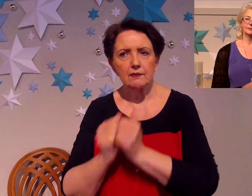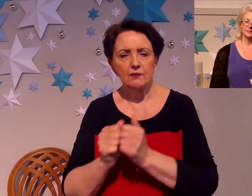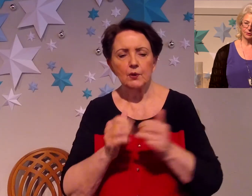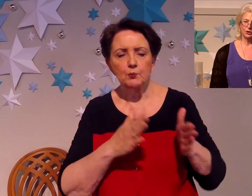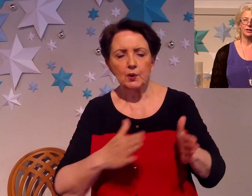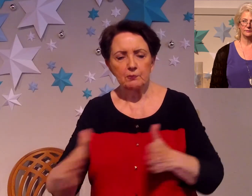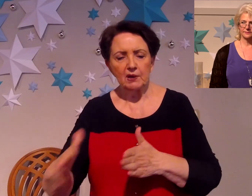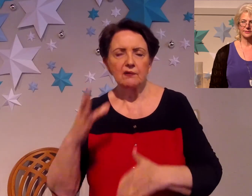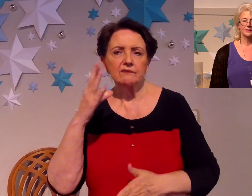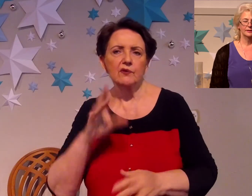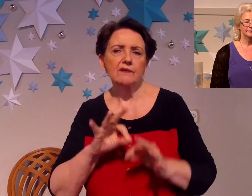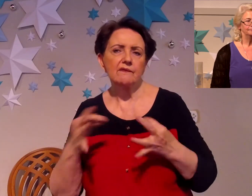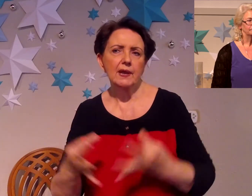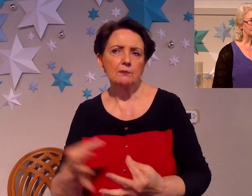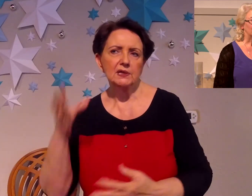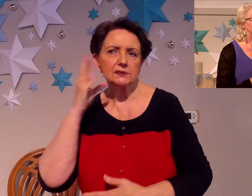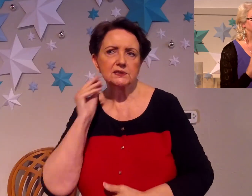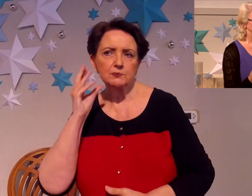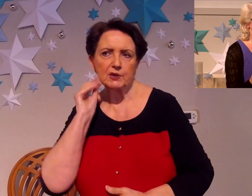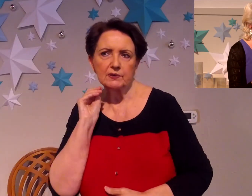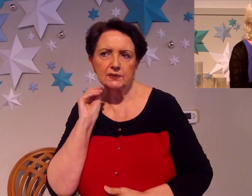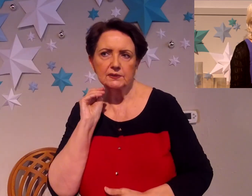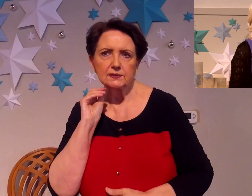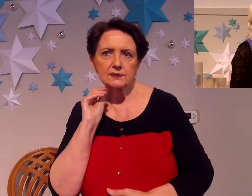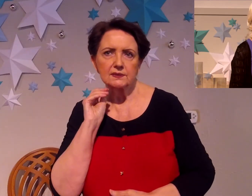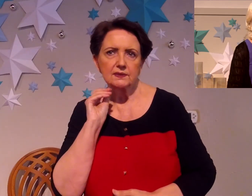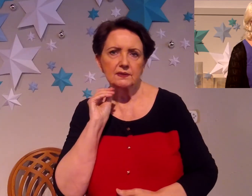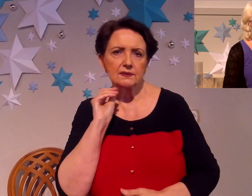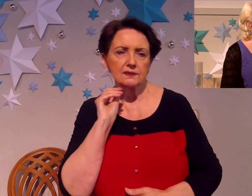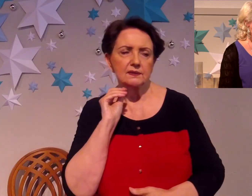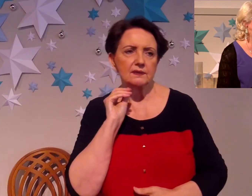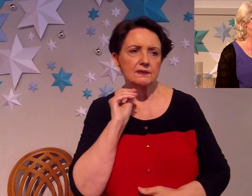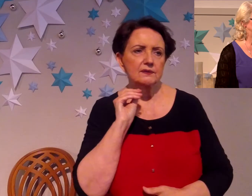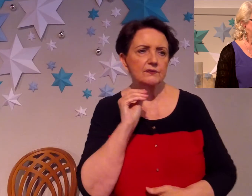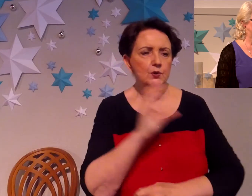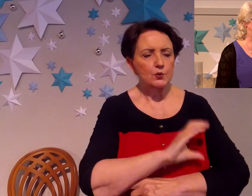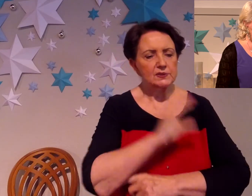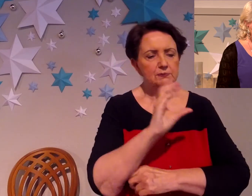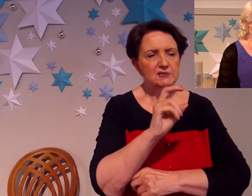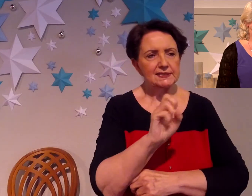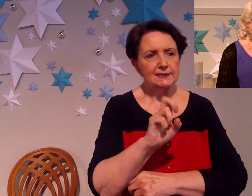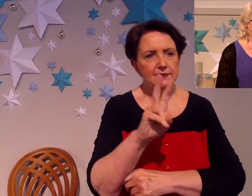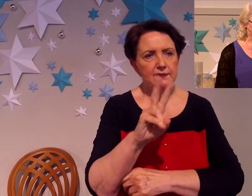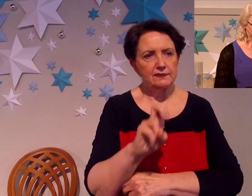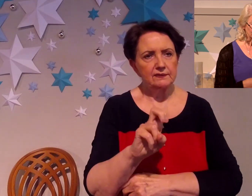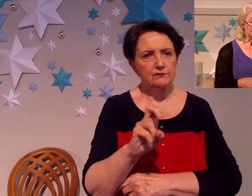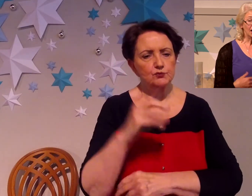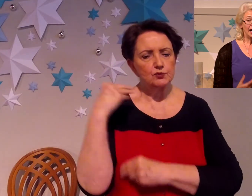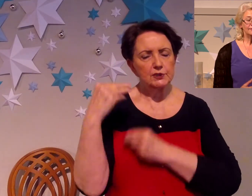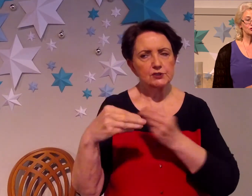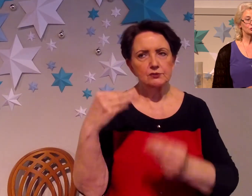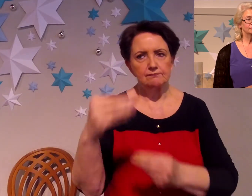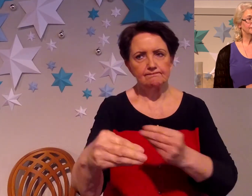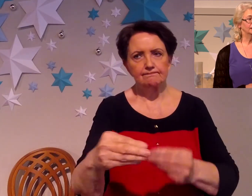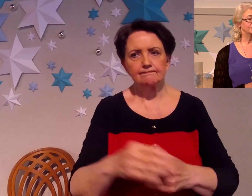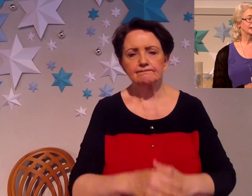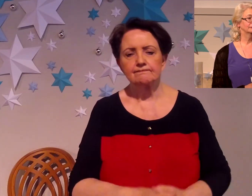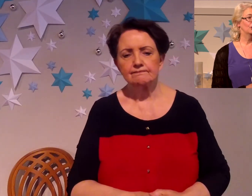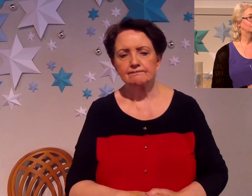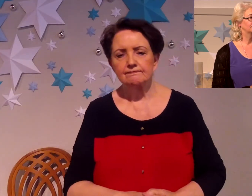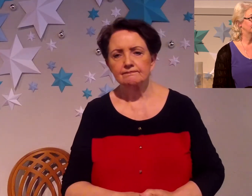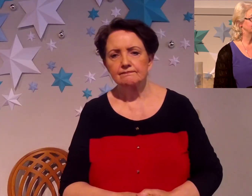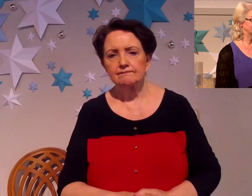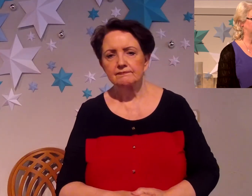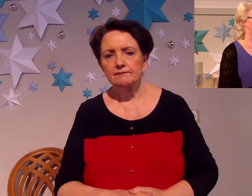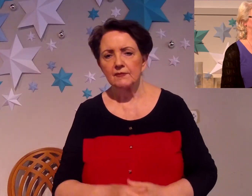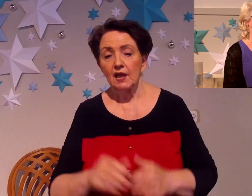family experience of, for us, the Christmas Eve tradition. I had the joy of following that